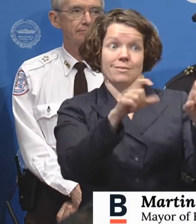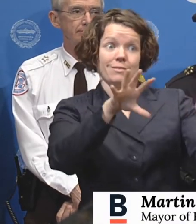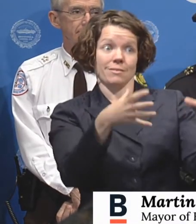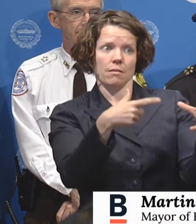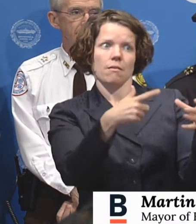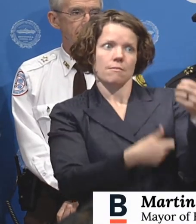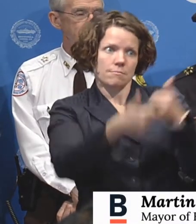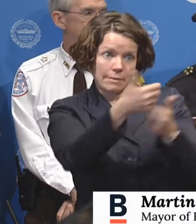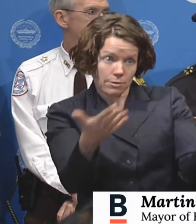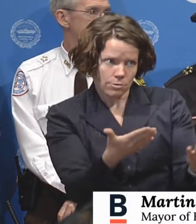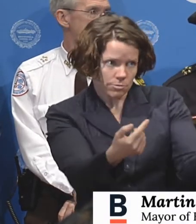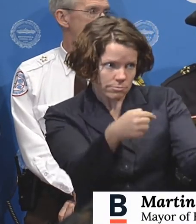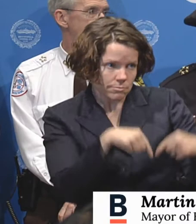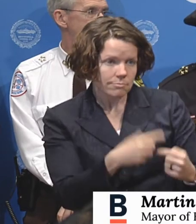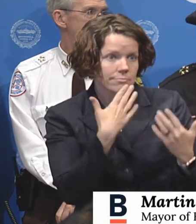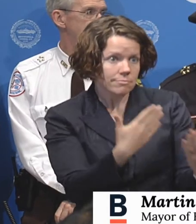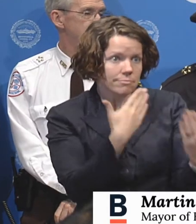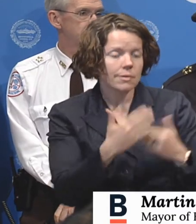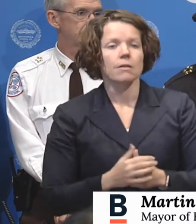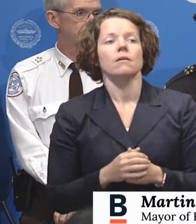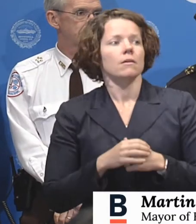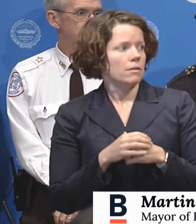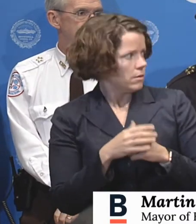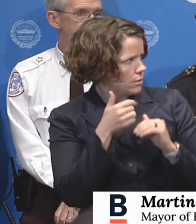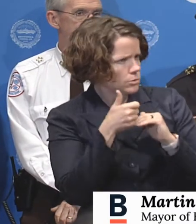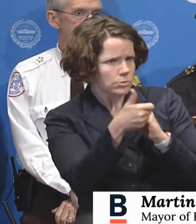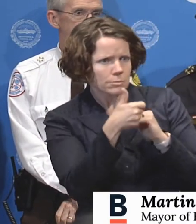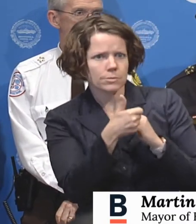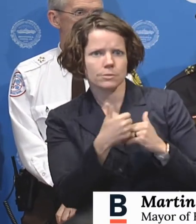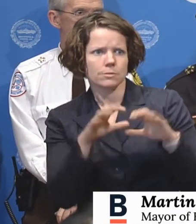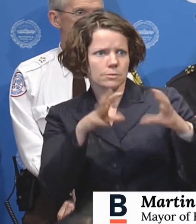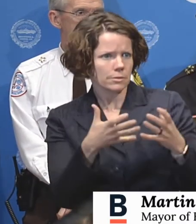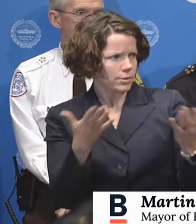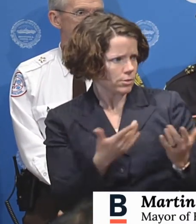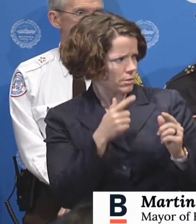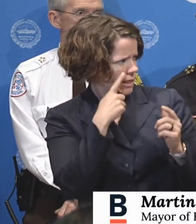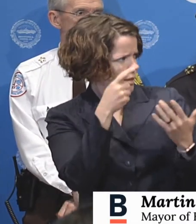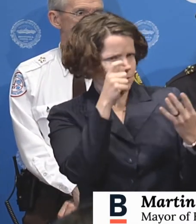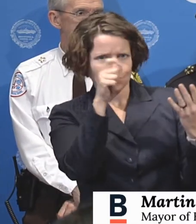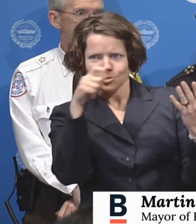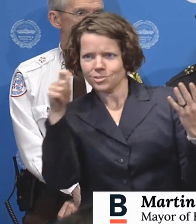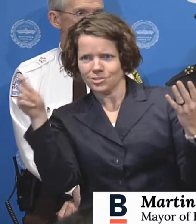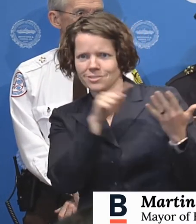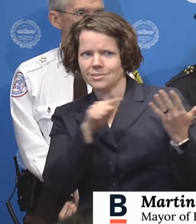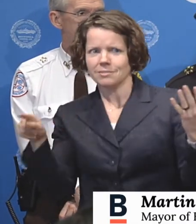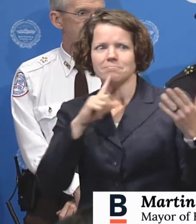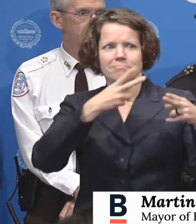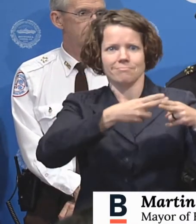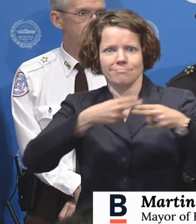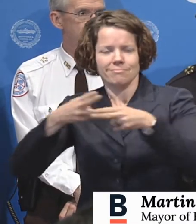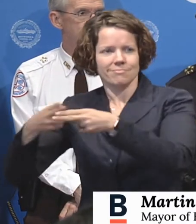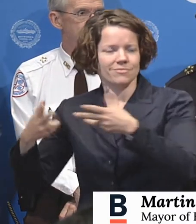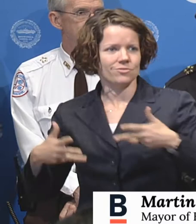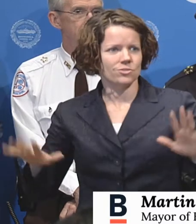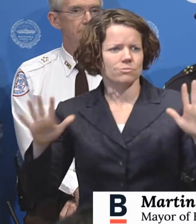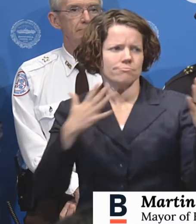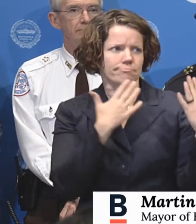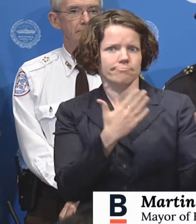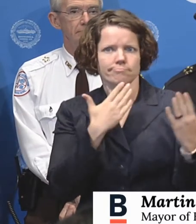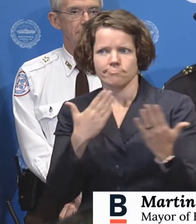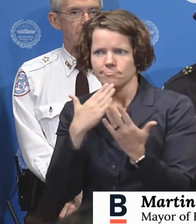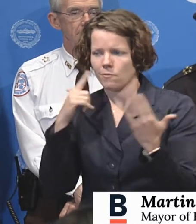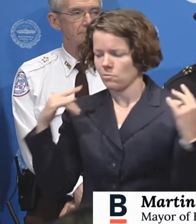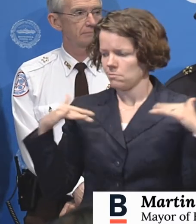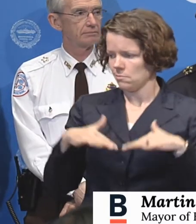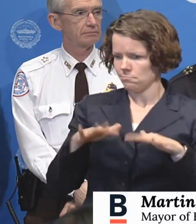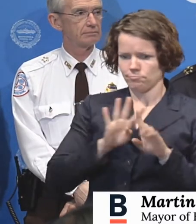the Boston Transportation Department, Ken Bursette, I think I got Joe, I think I got almost everyone. I also want to just say, for